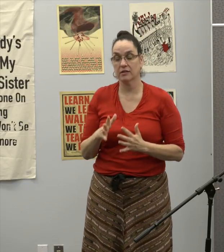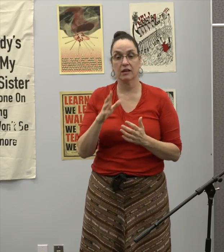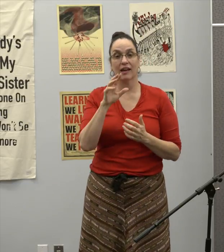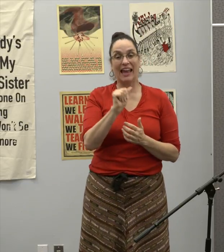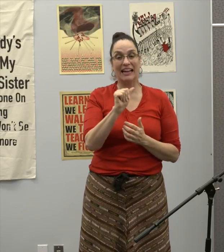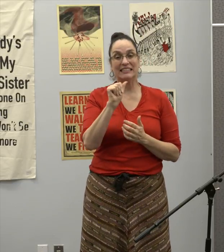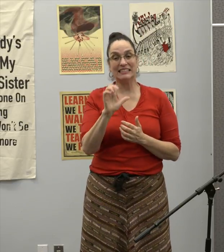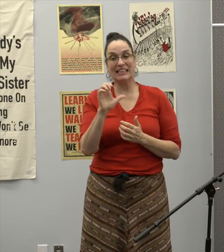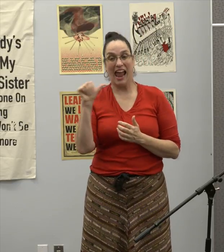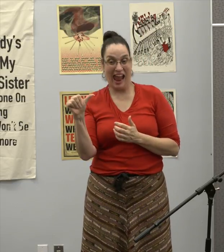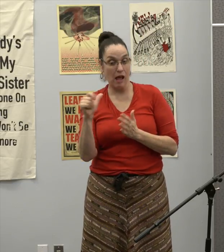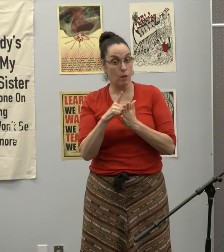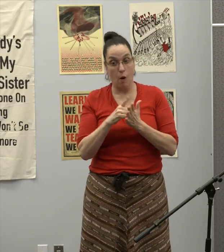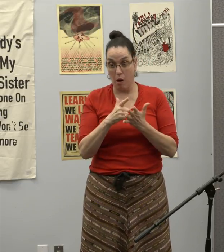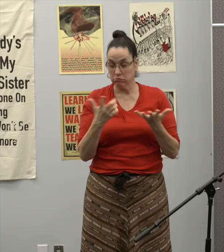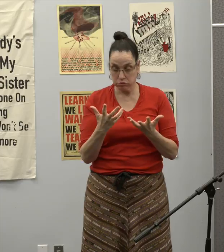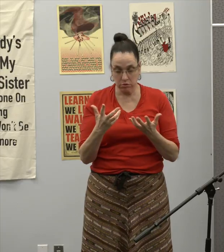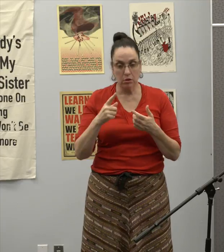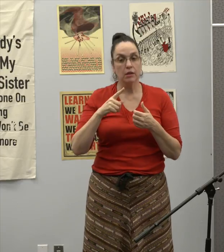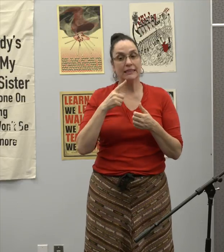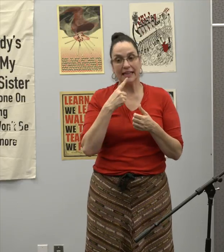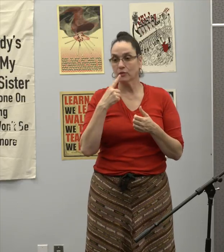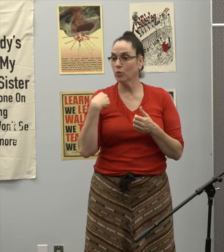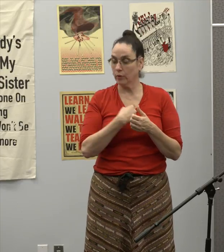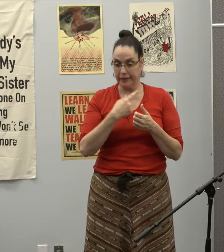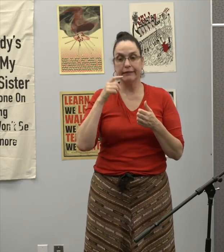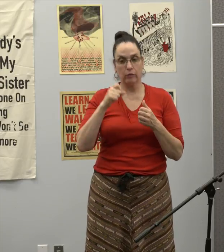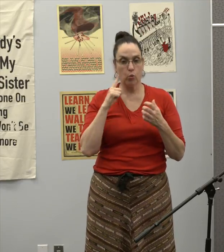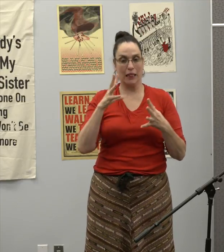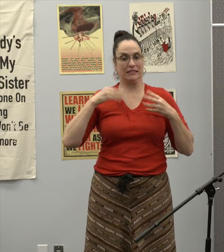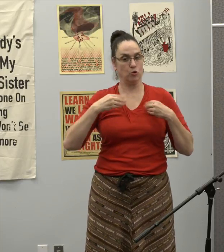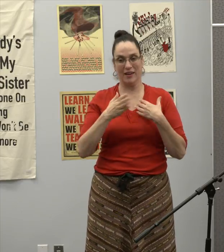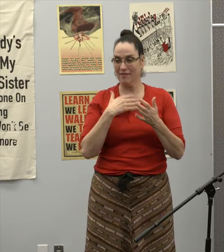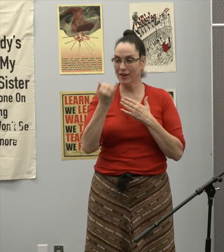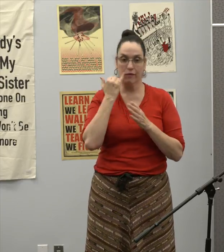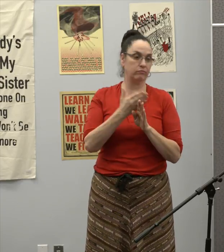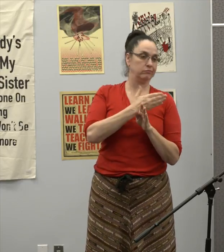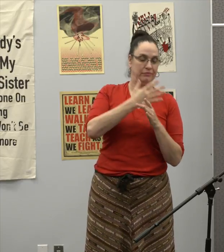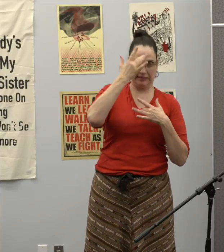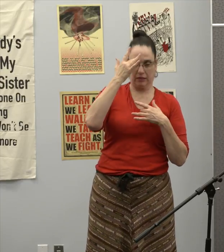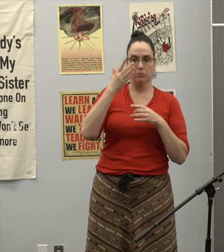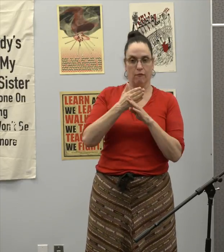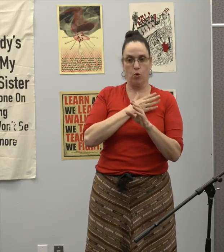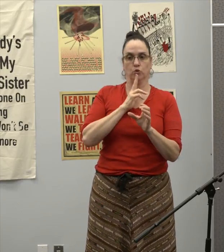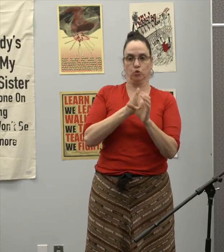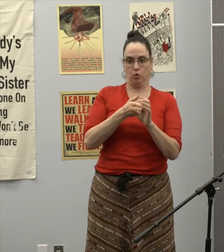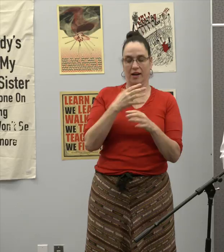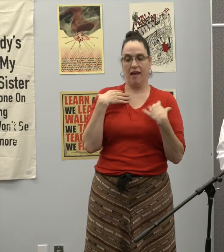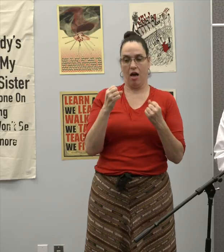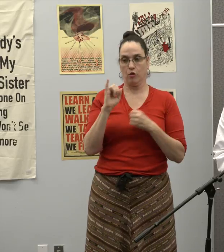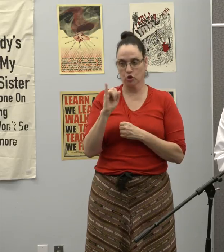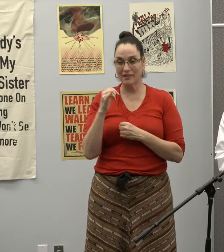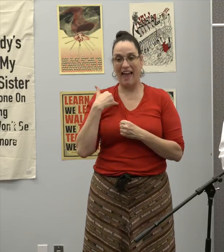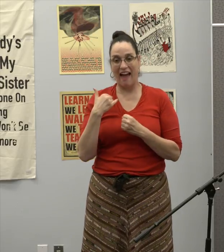conditions. It said no lifetime cap for expenses. It was portable. You could move from job to job. It had 10 prevention tests and care for